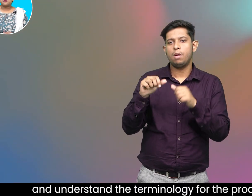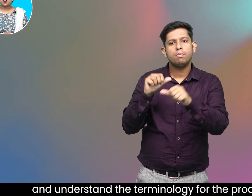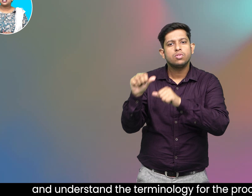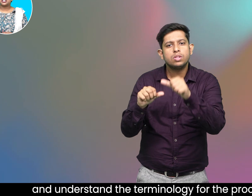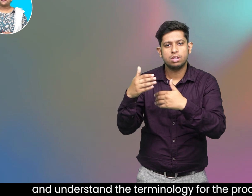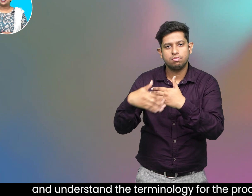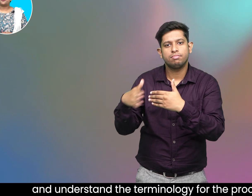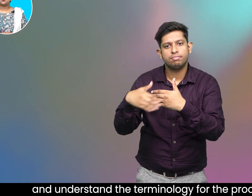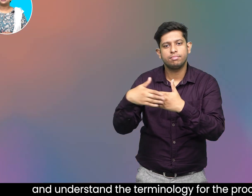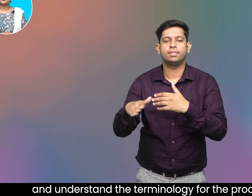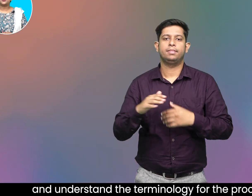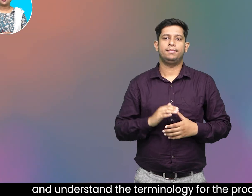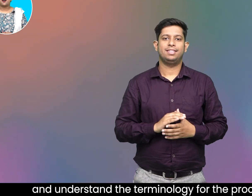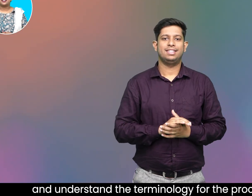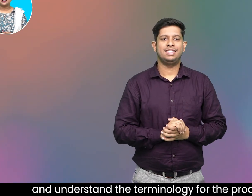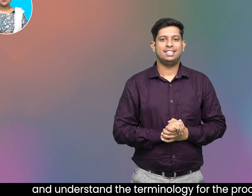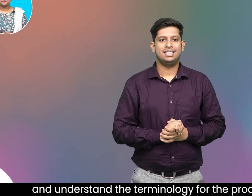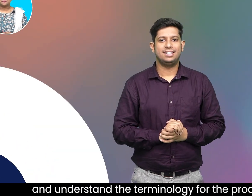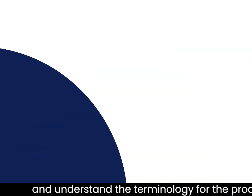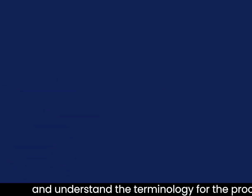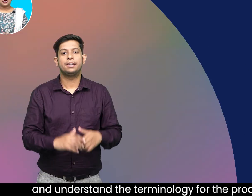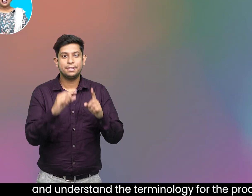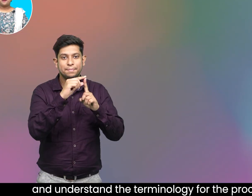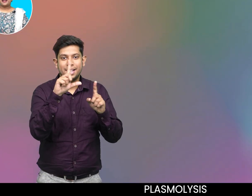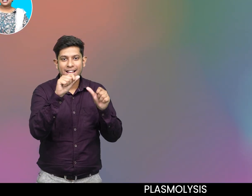the terminology for the process going on.